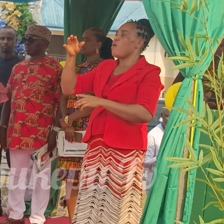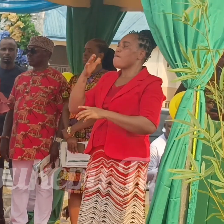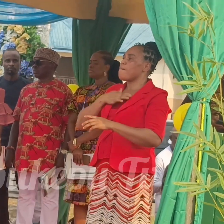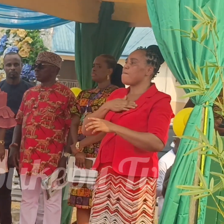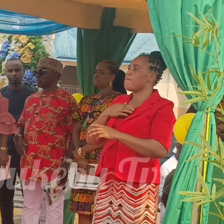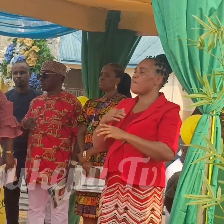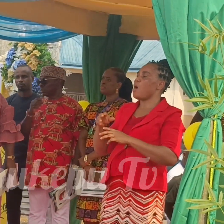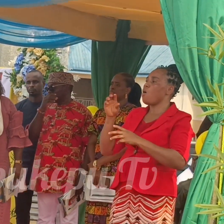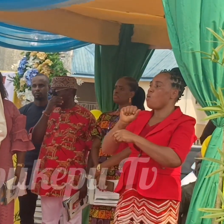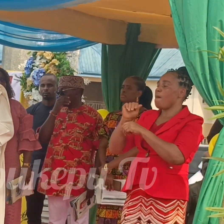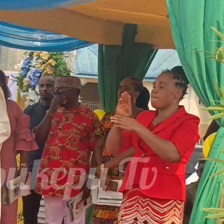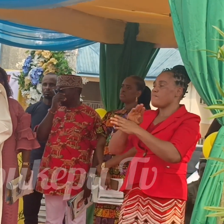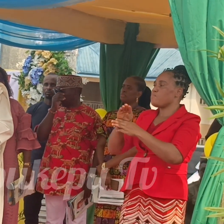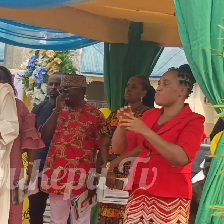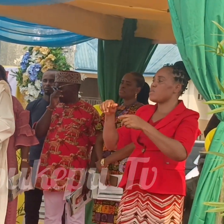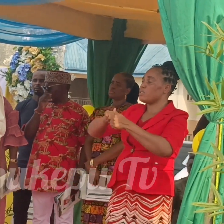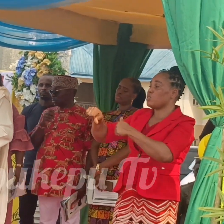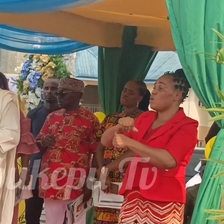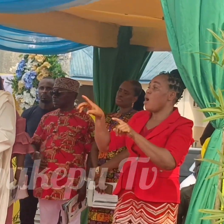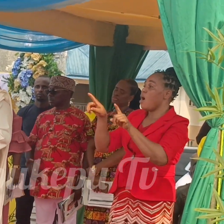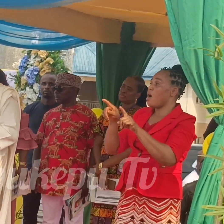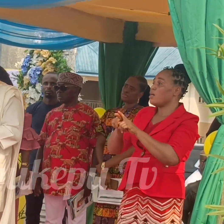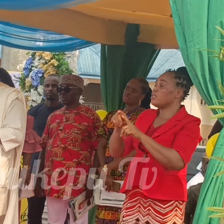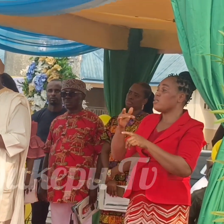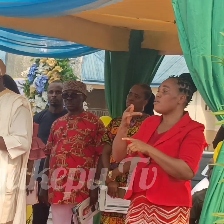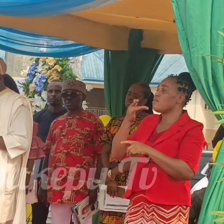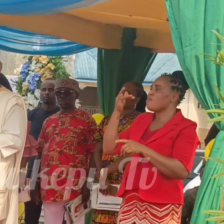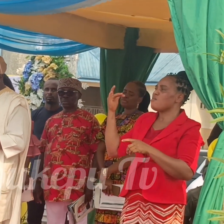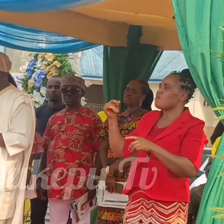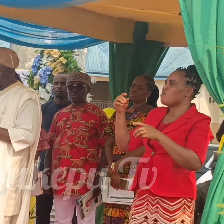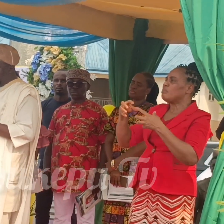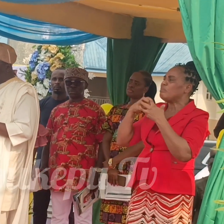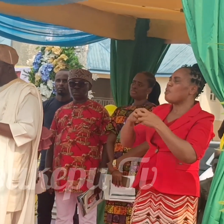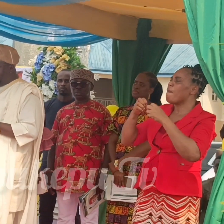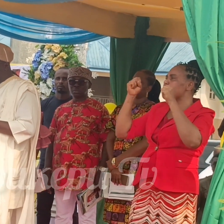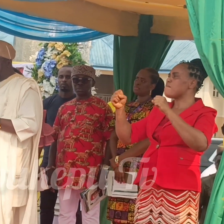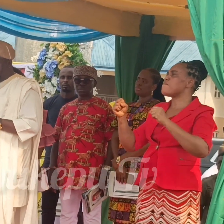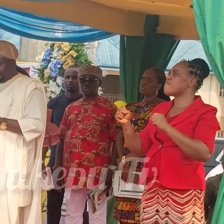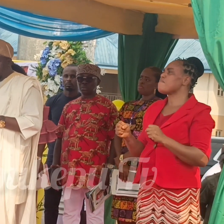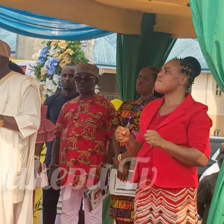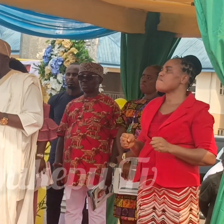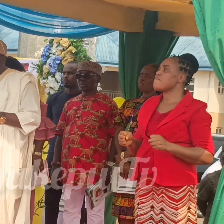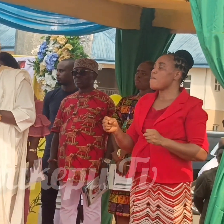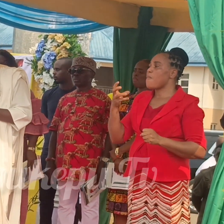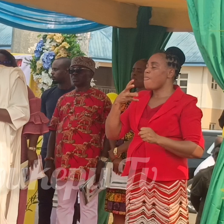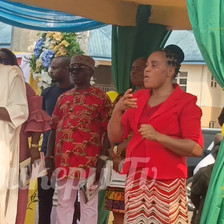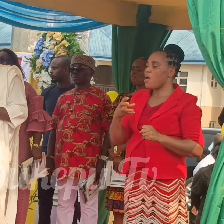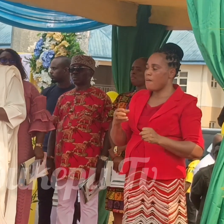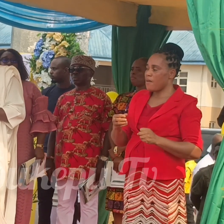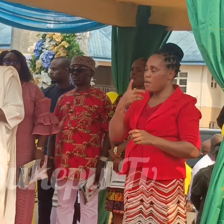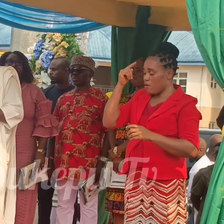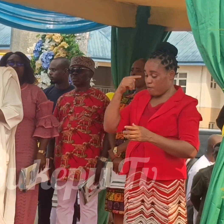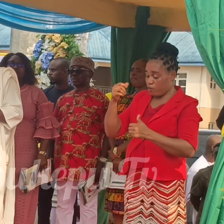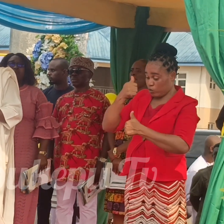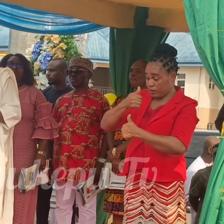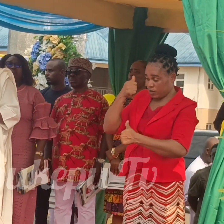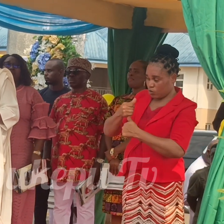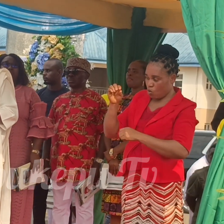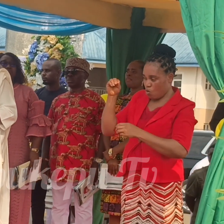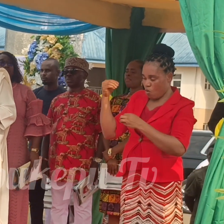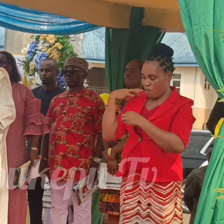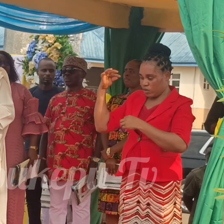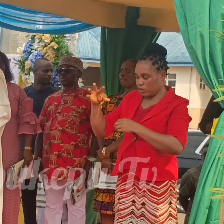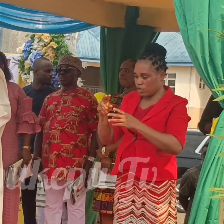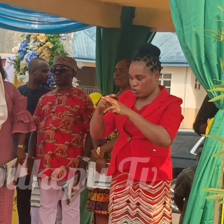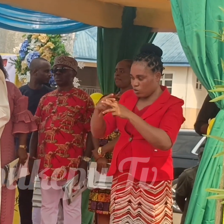work predecessors as a former Minister of Power, Adori held for senior officials shortly